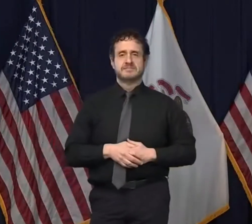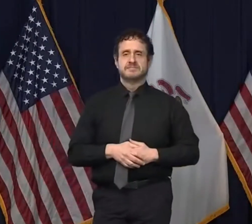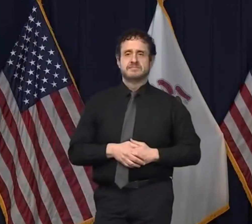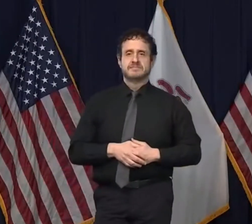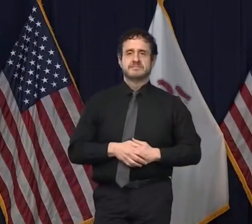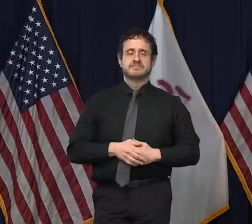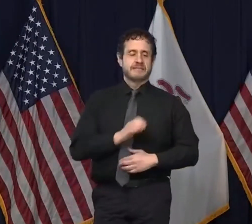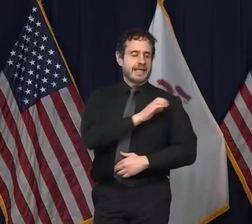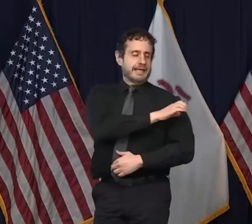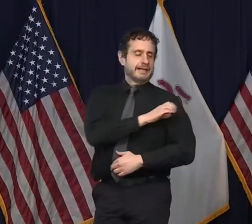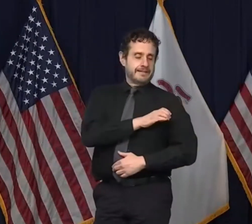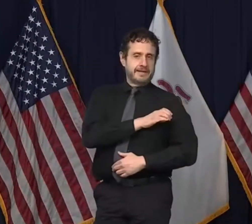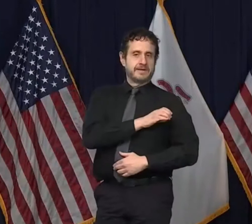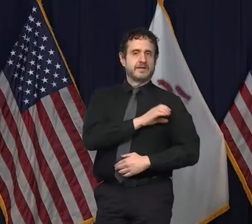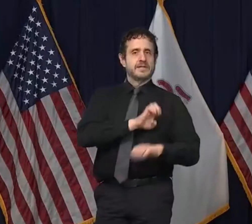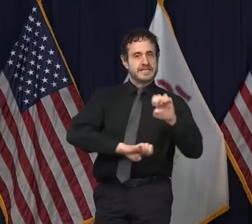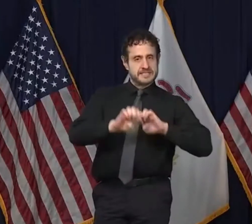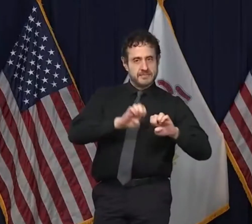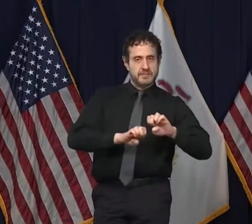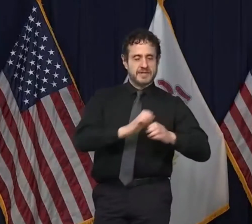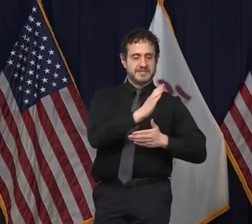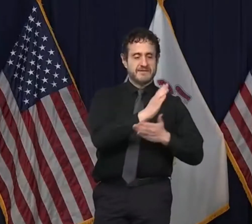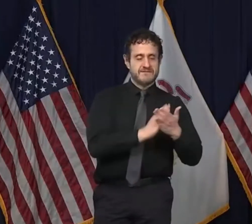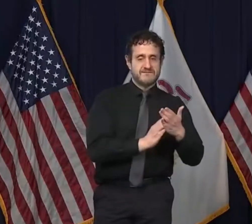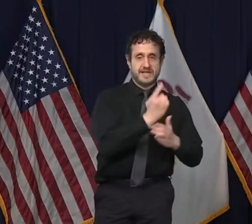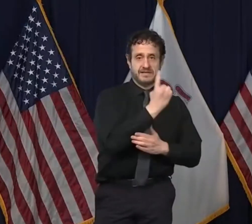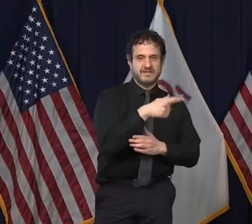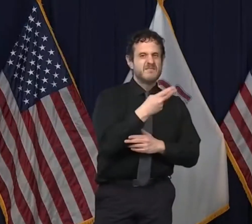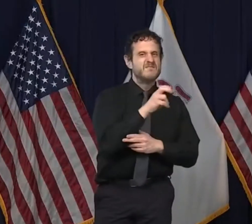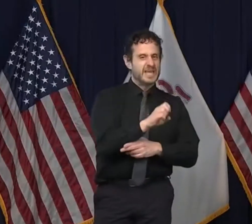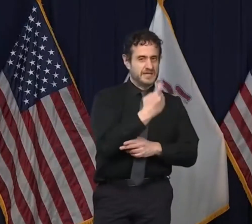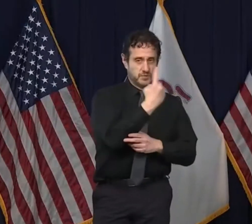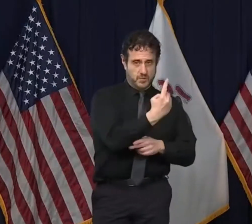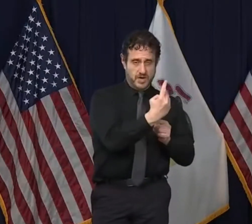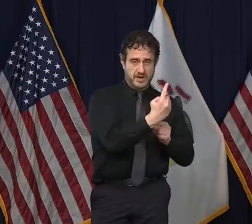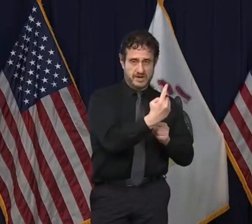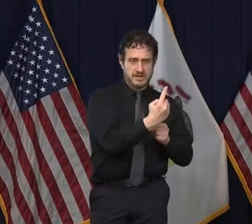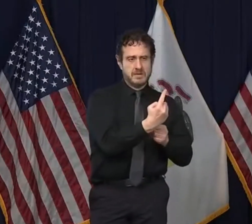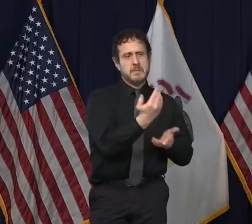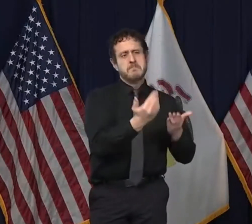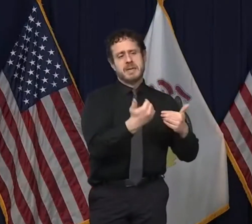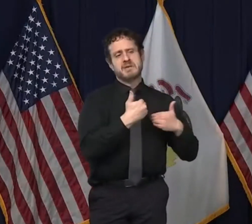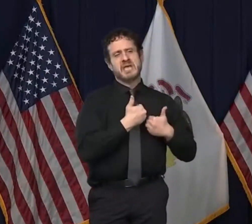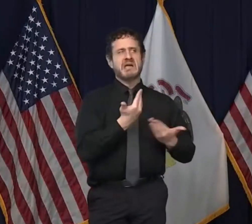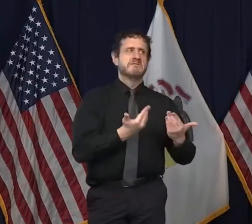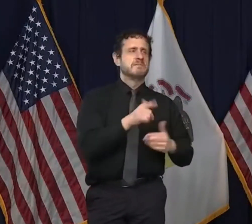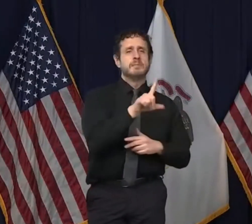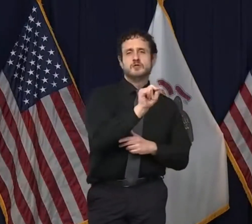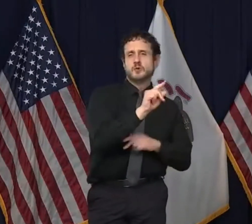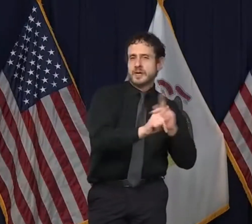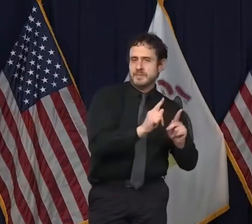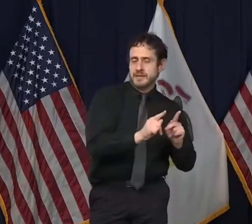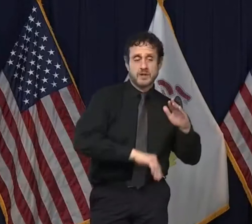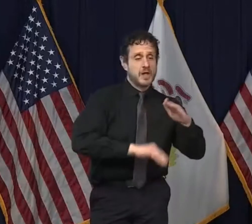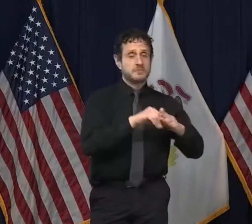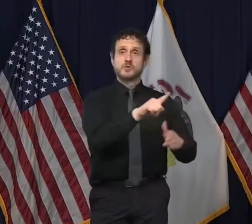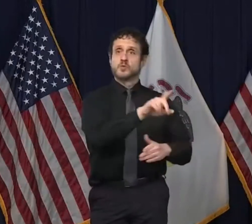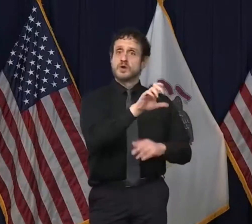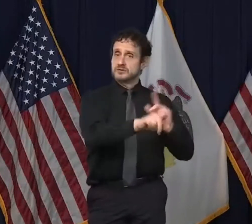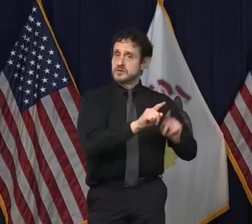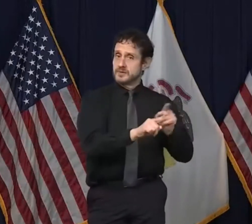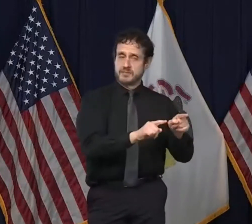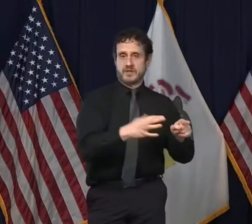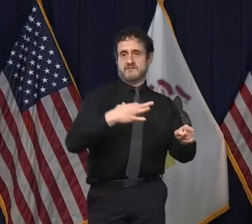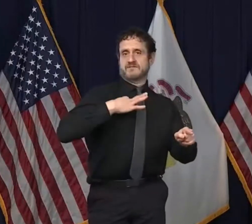clinical trials per the FDA might include anywhere from 20 to 100 or so volunteers who have not